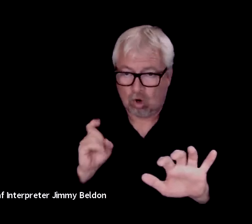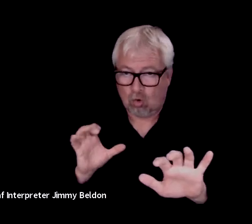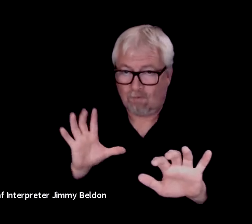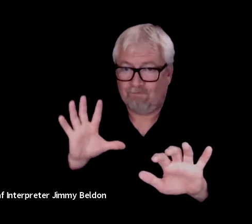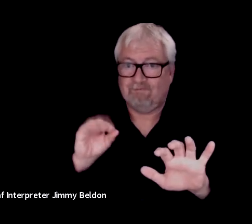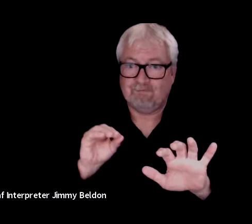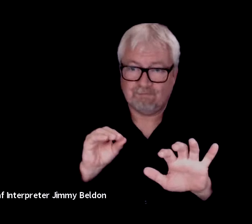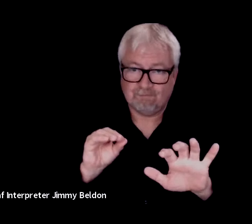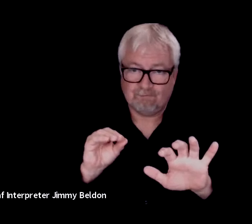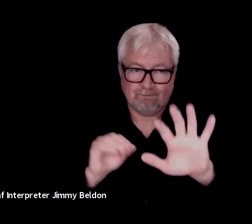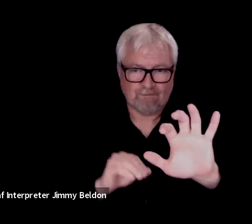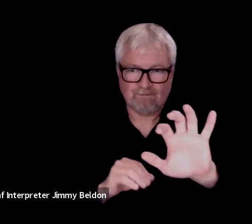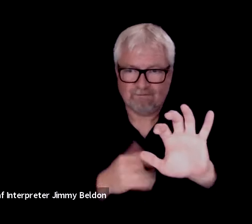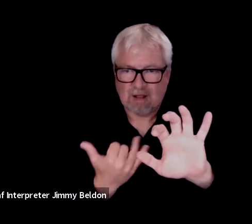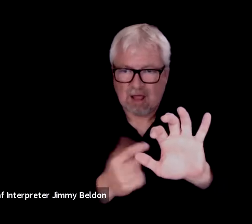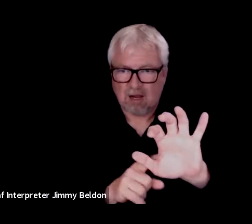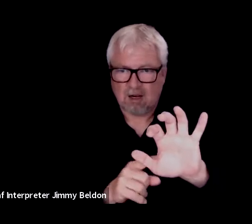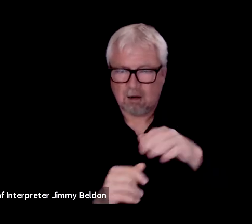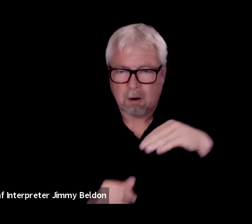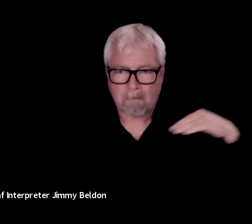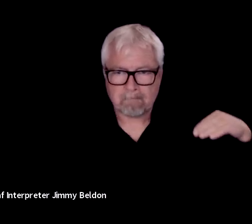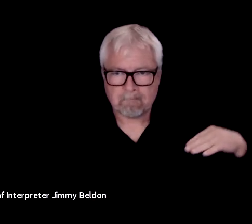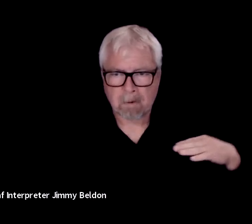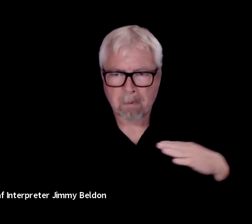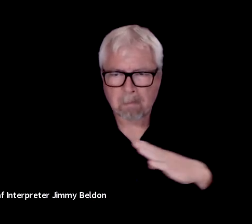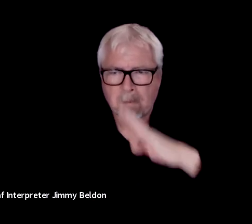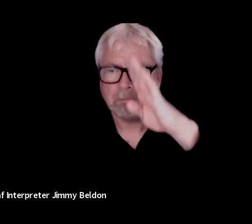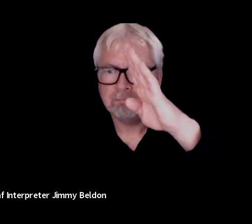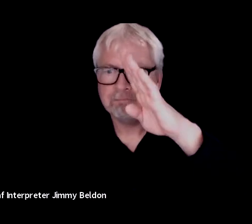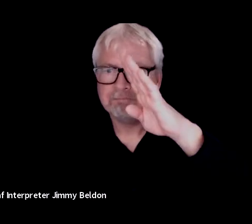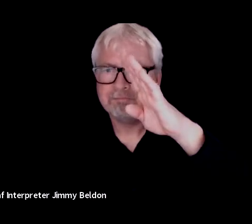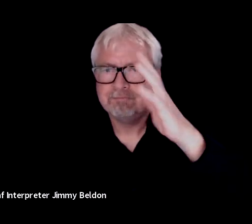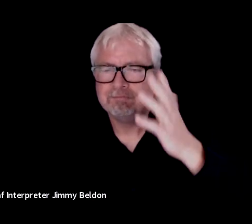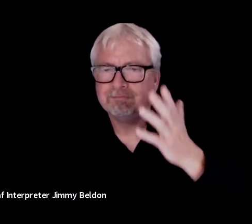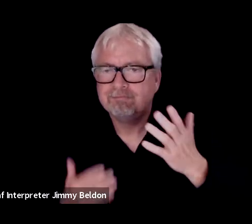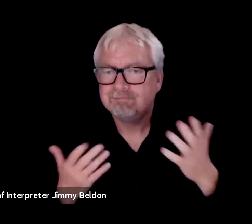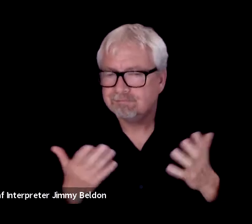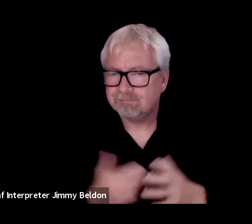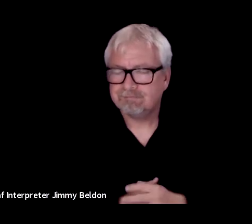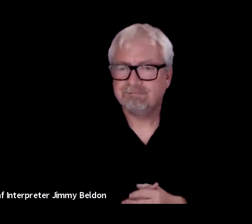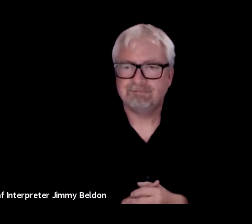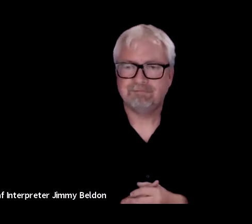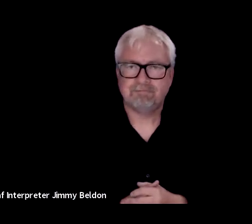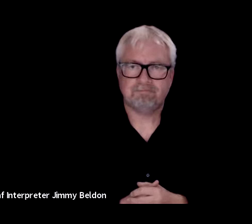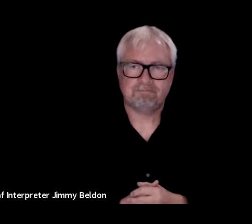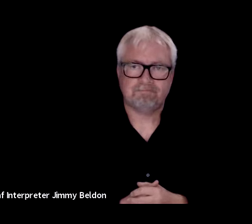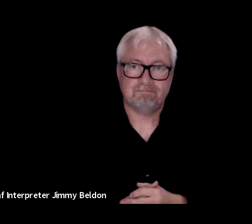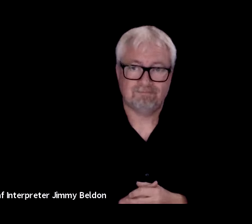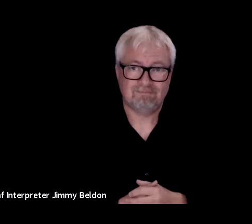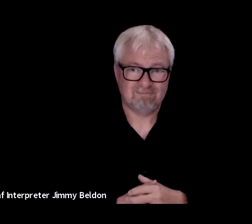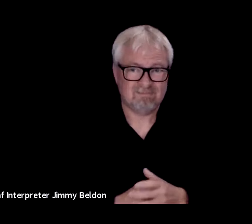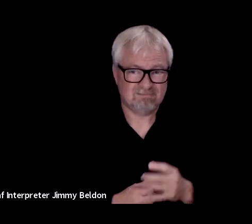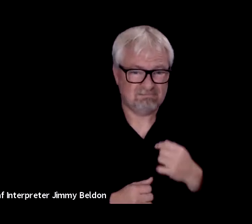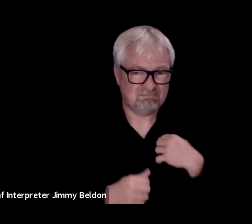this is, we do expect it's going to continue to rise over the next